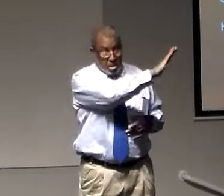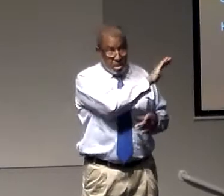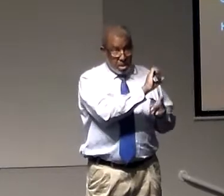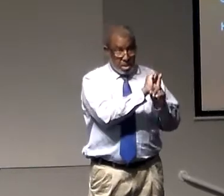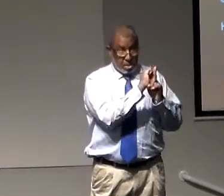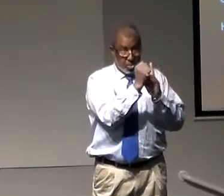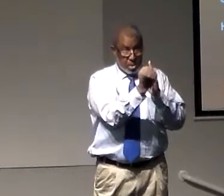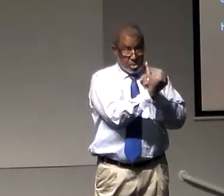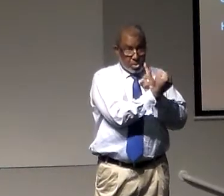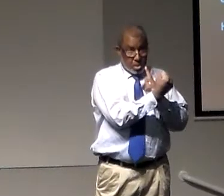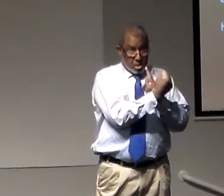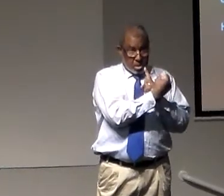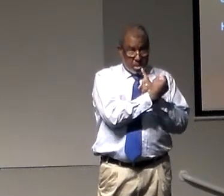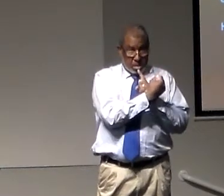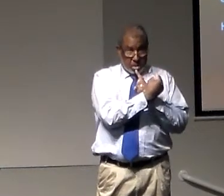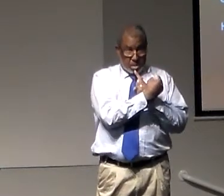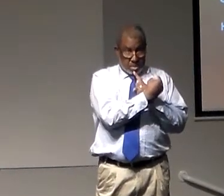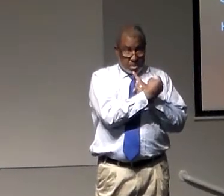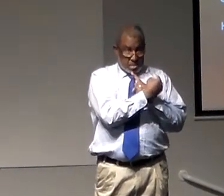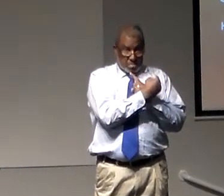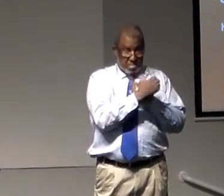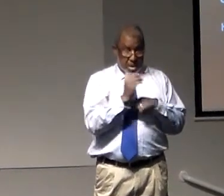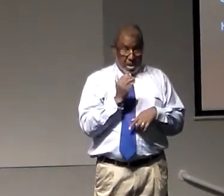But it also helps me